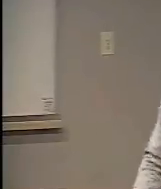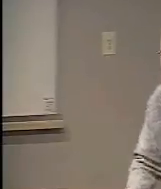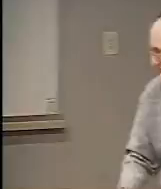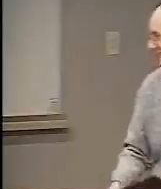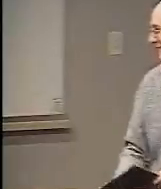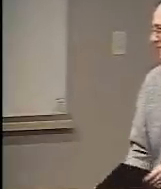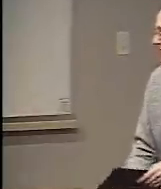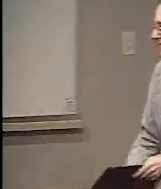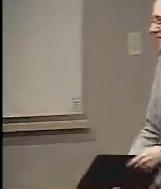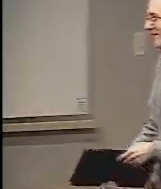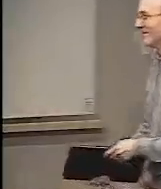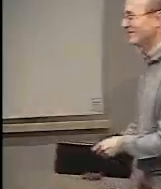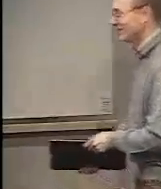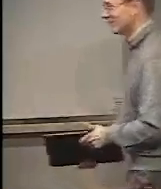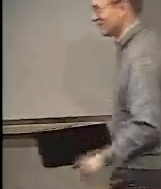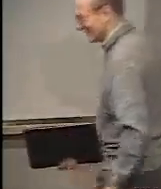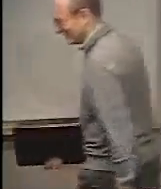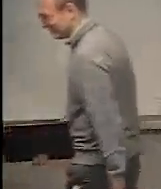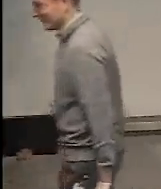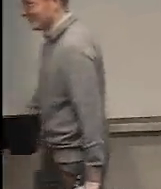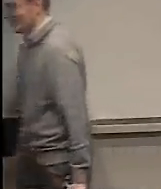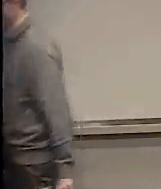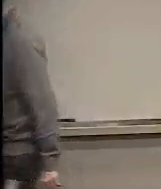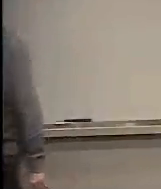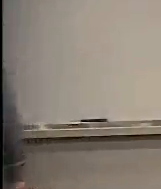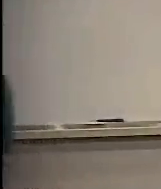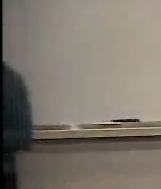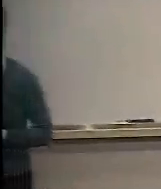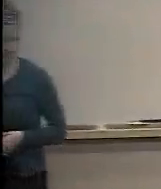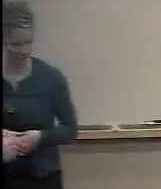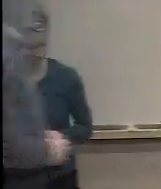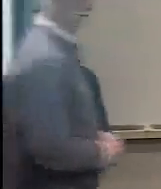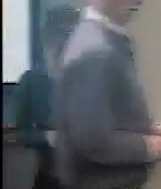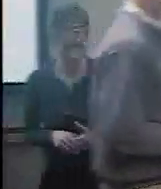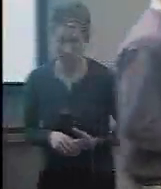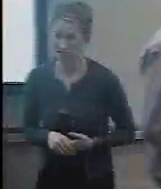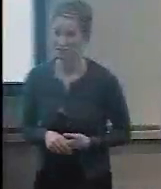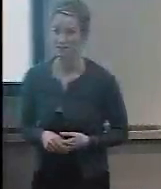further ado. Thank you, Rico.